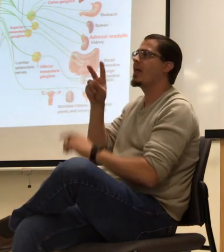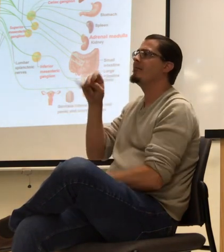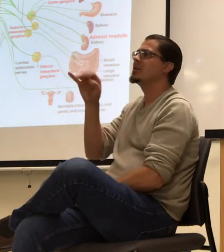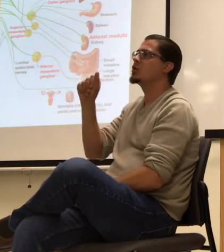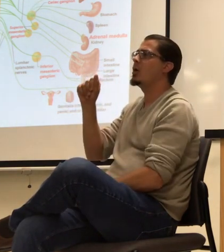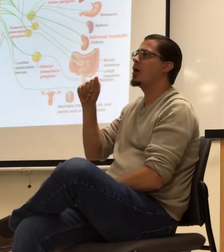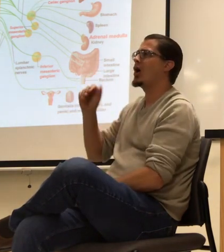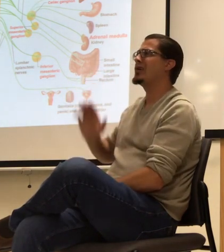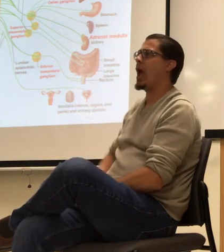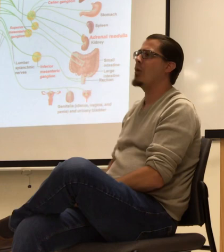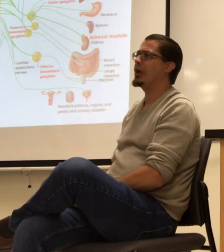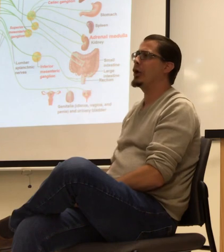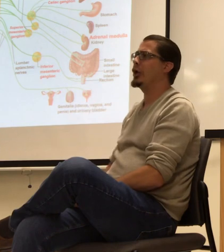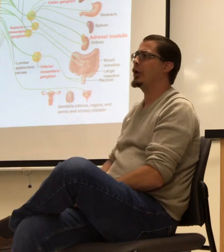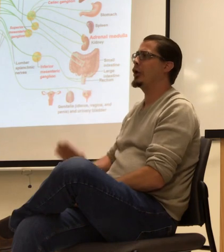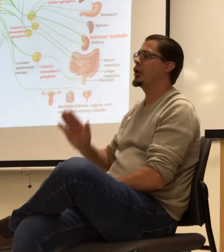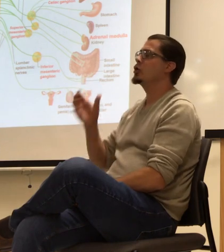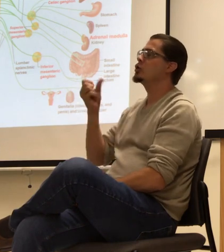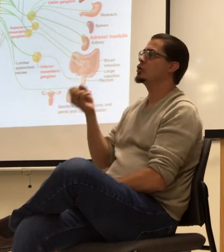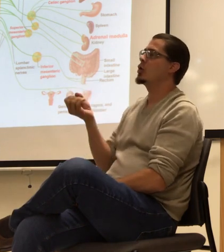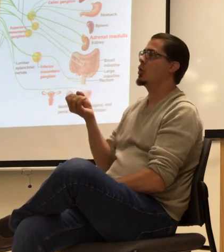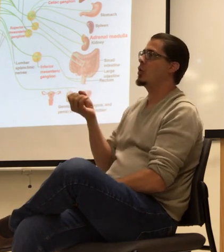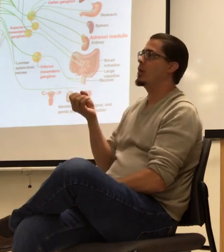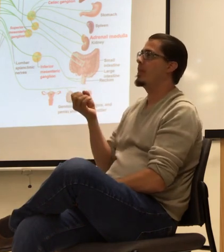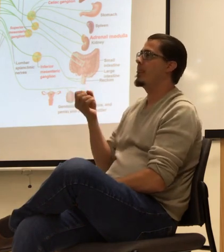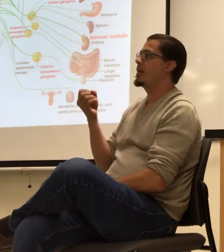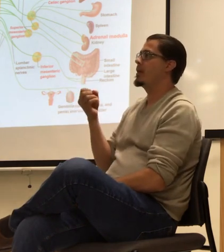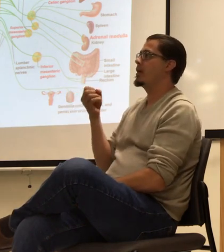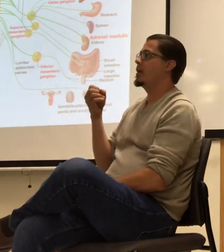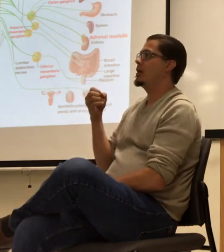from this, so.